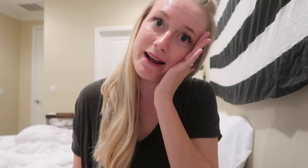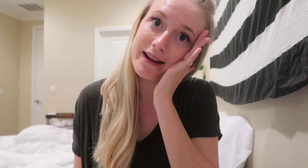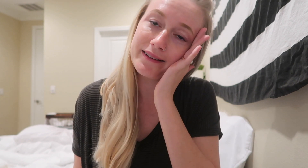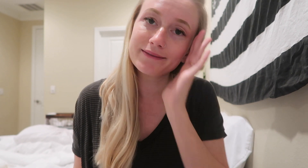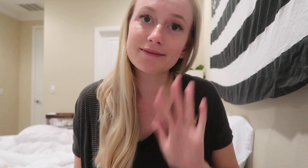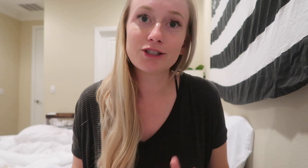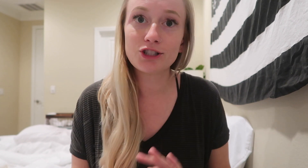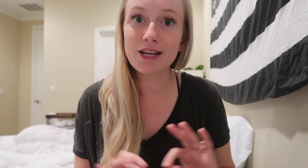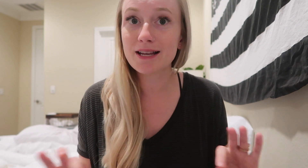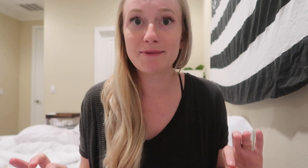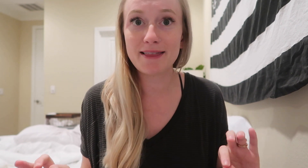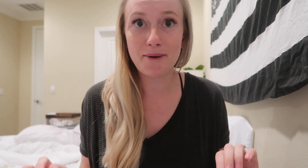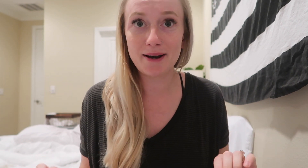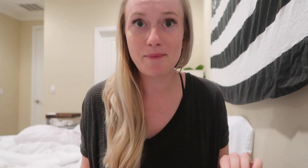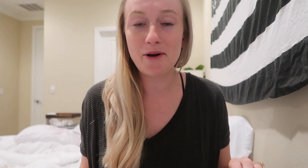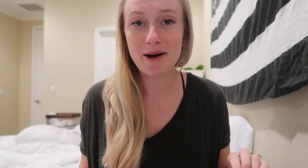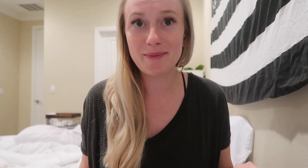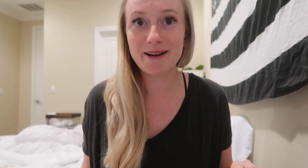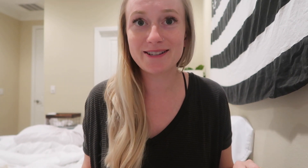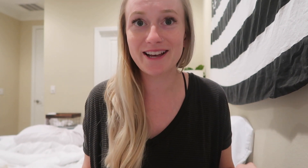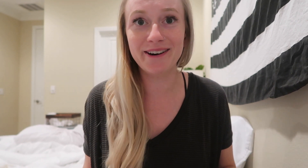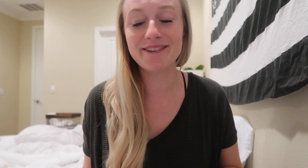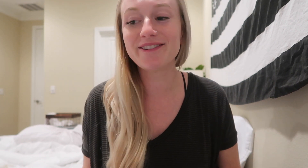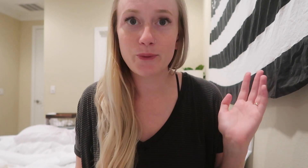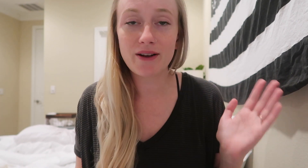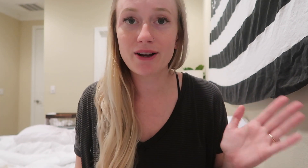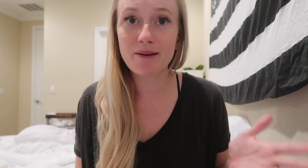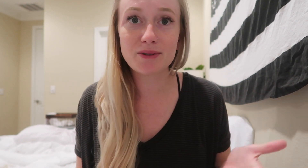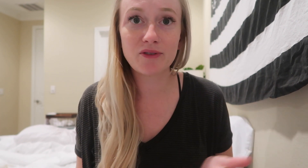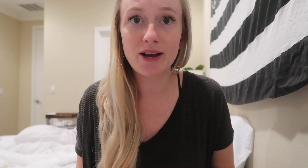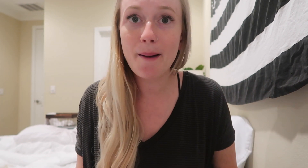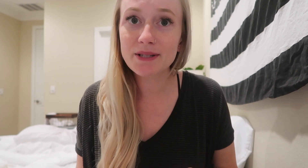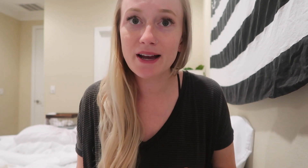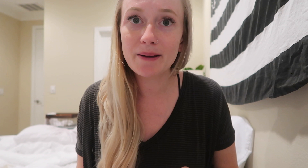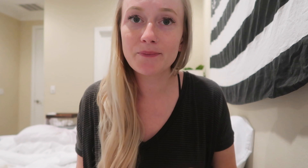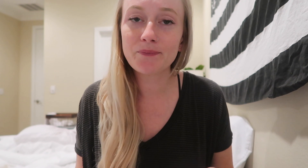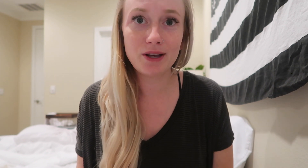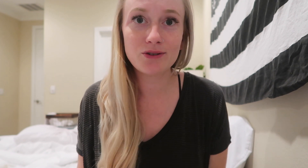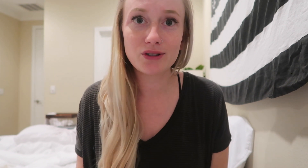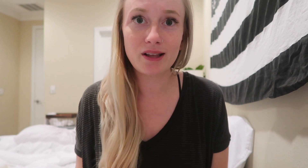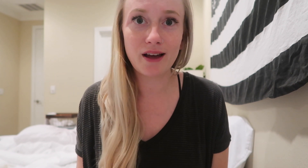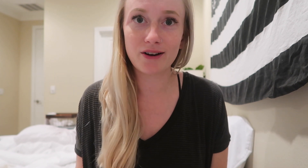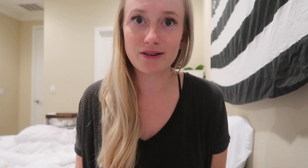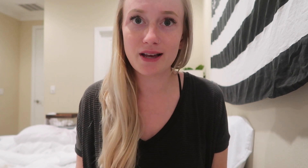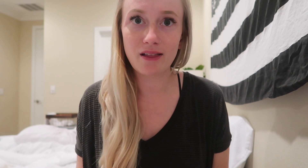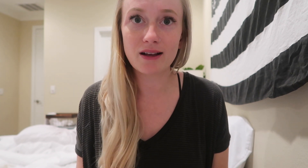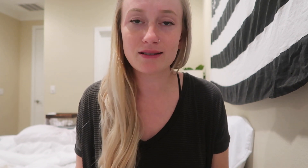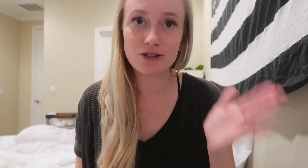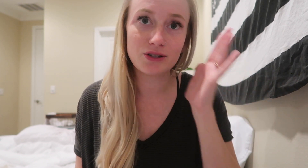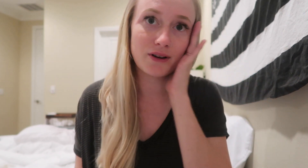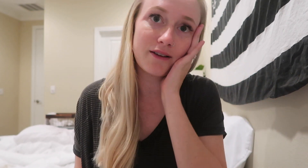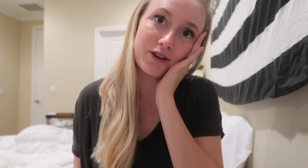night-night. She has made that one up all by herself. Whenever it comes for nap time, we usually let her tell us that she's ready for